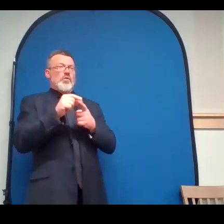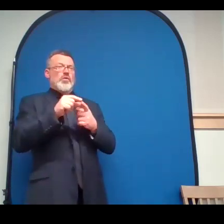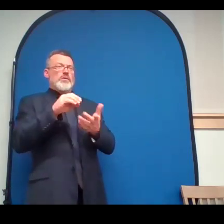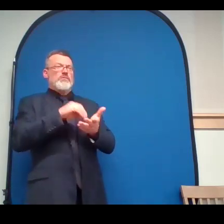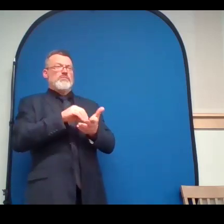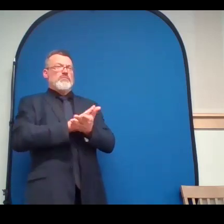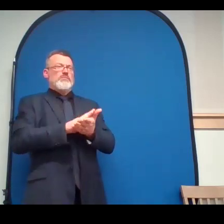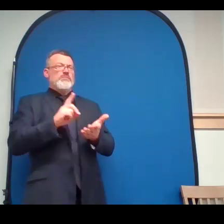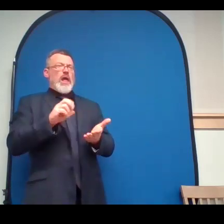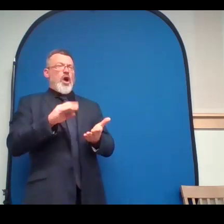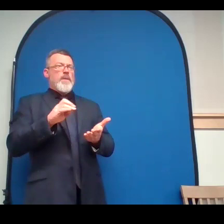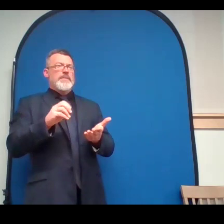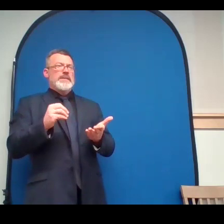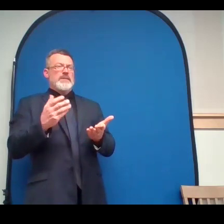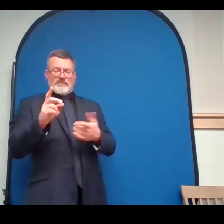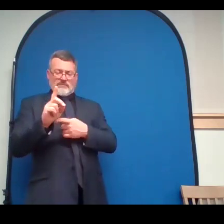specifically?